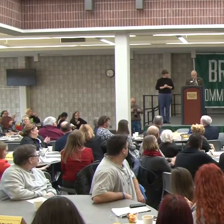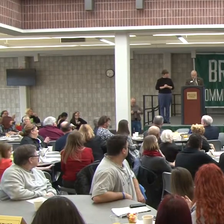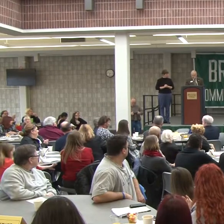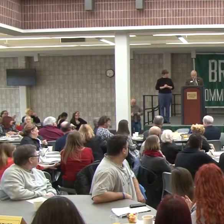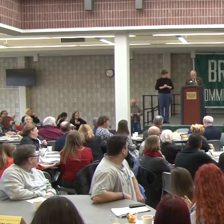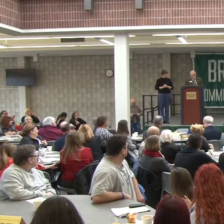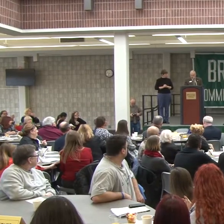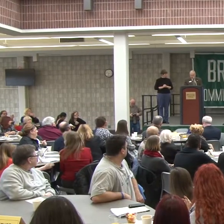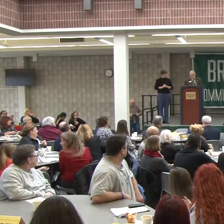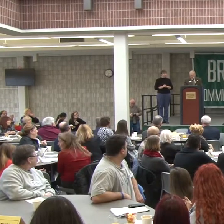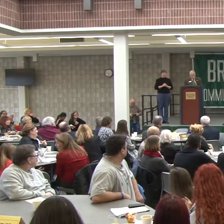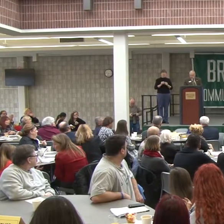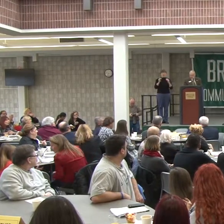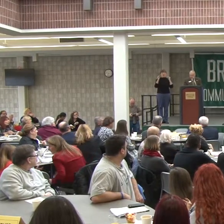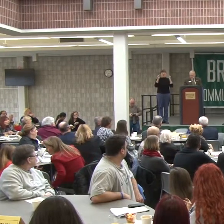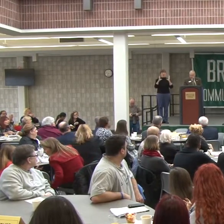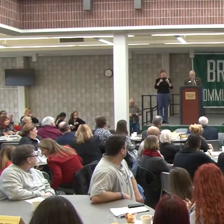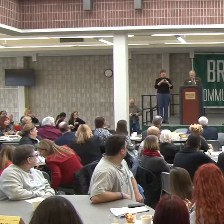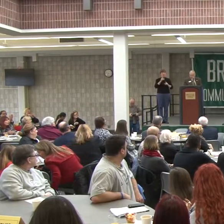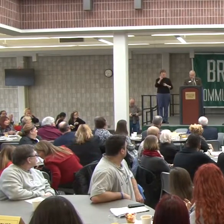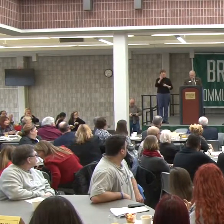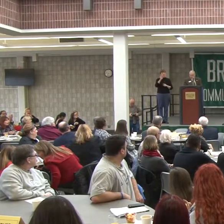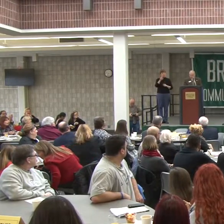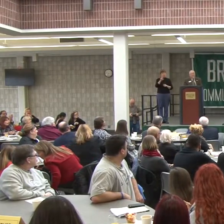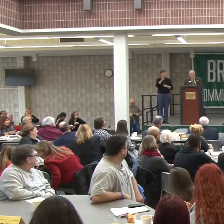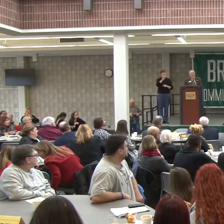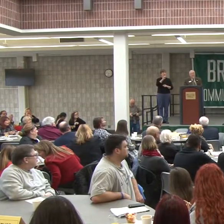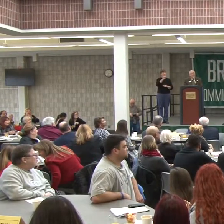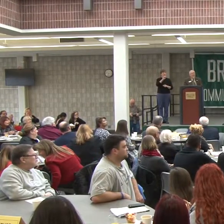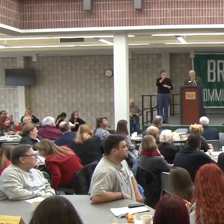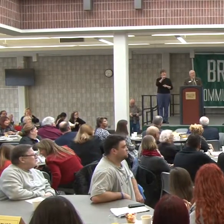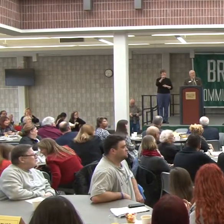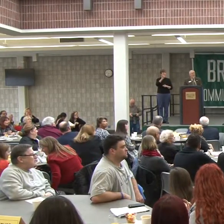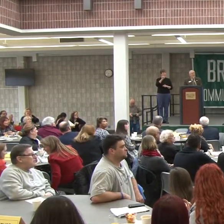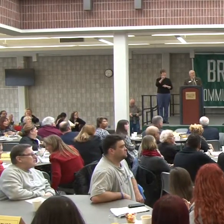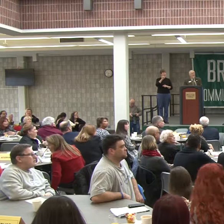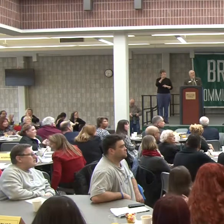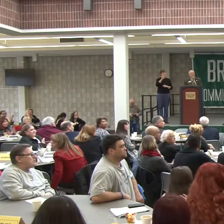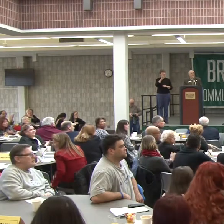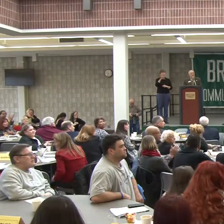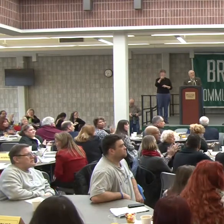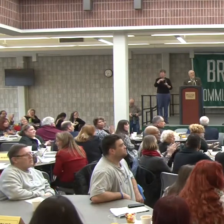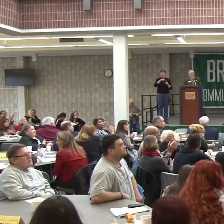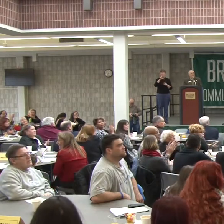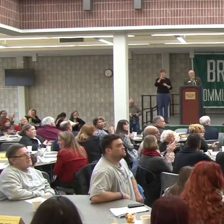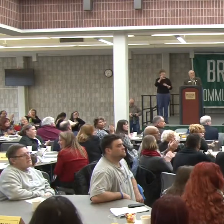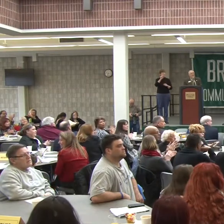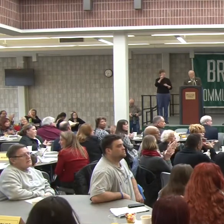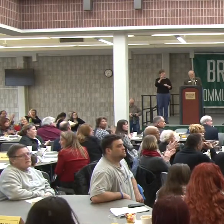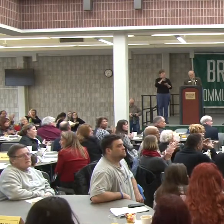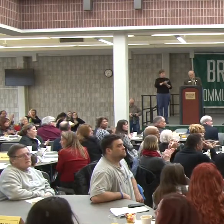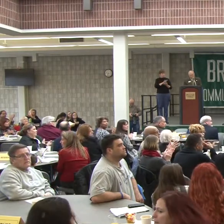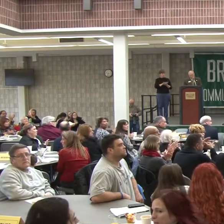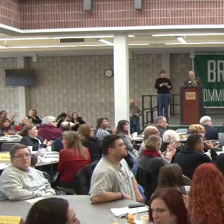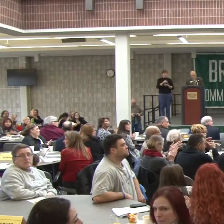And we have educators here from Fall River, Sandra Arnold from the Cuss School.